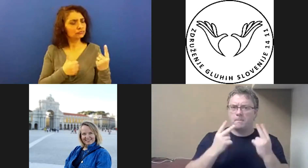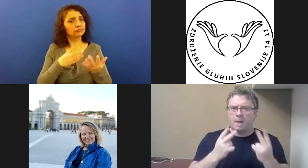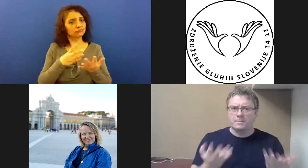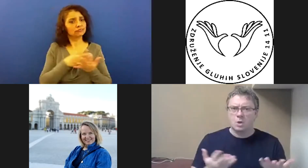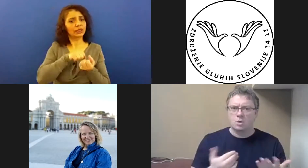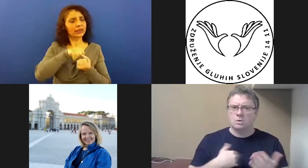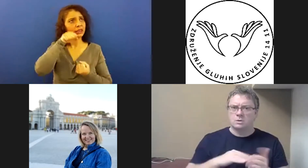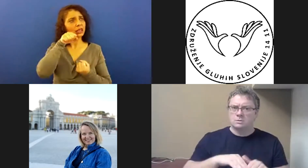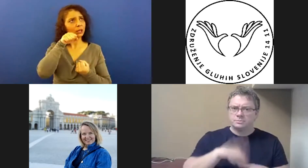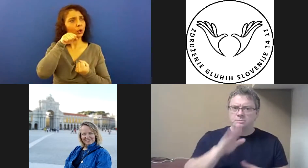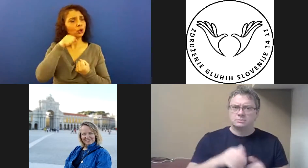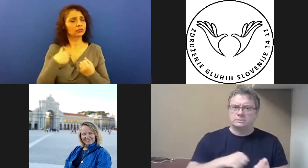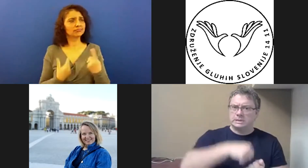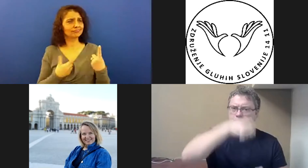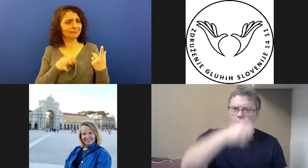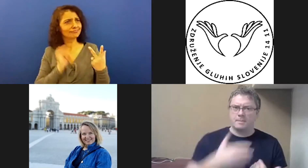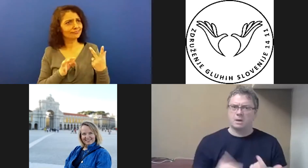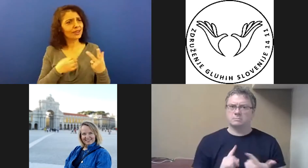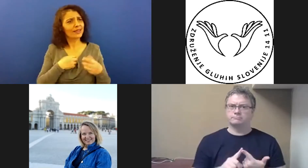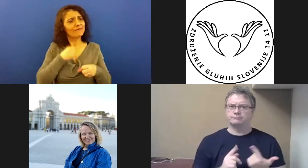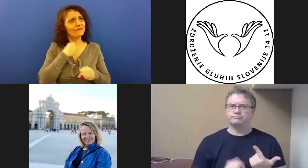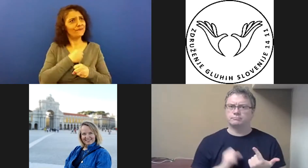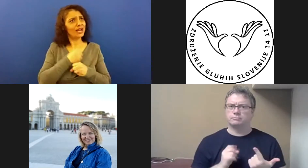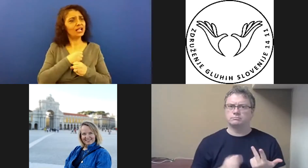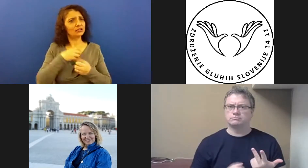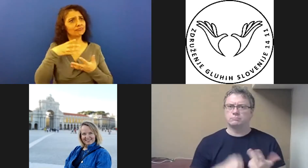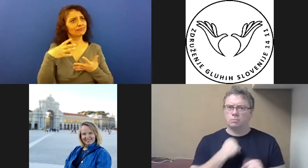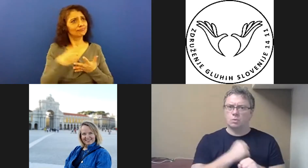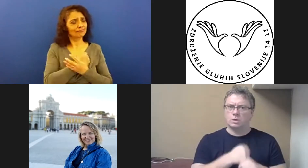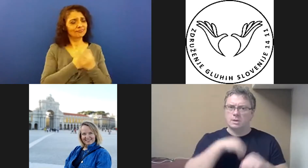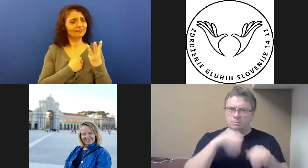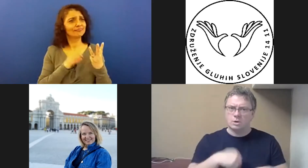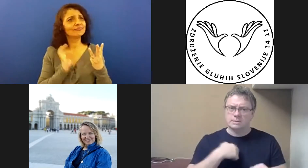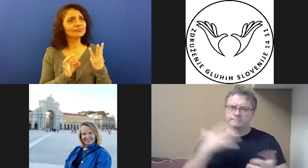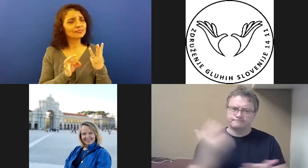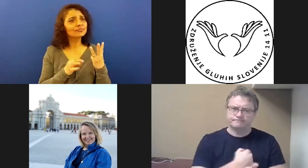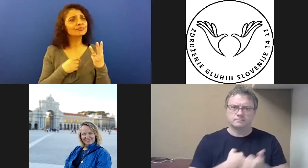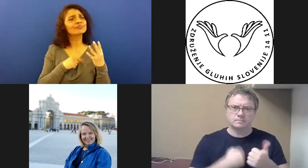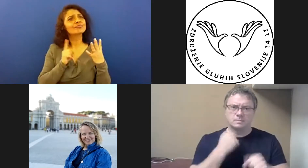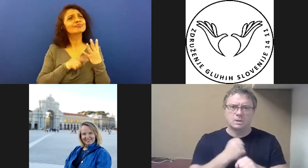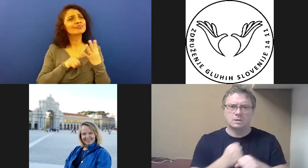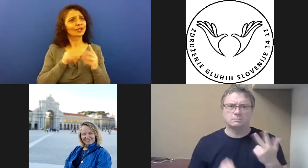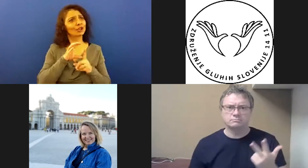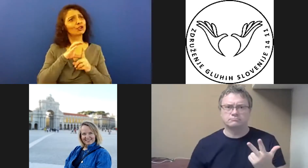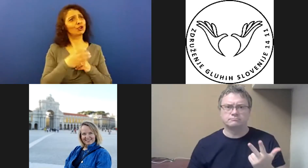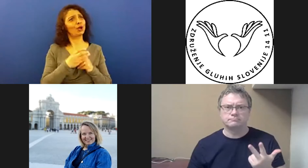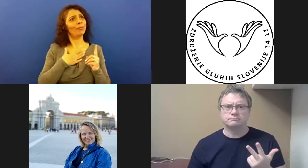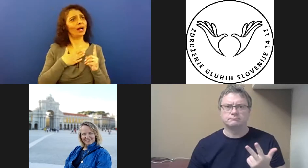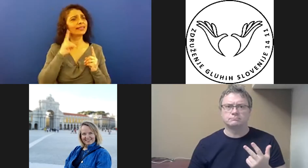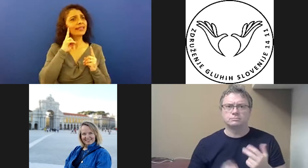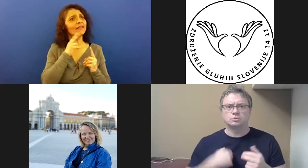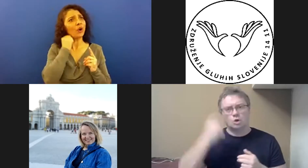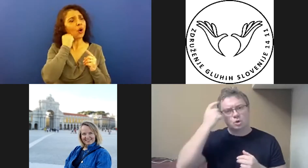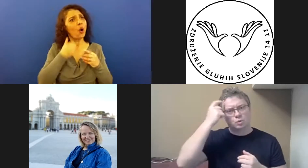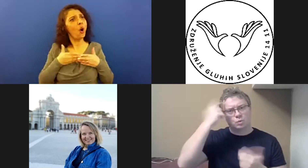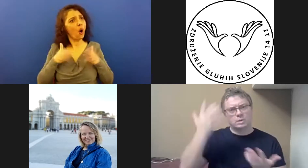So I was looking at my dad, wondering why he told me all this. Yes, I knew school was important. Graduating was important.